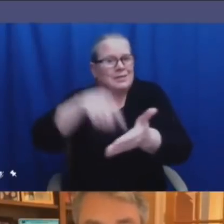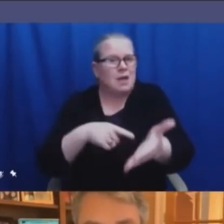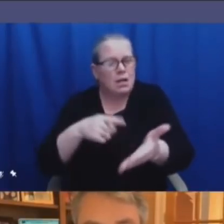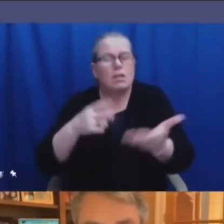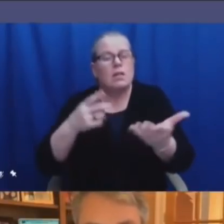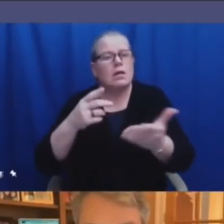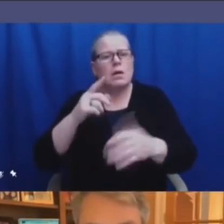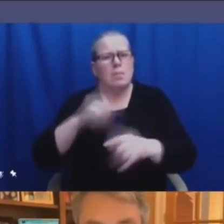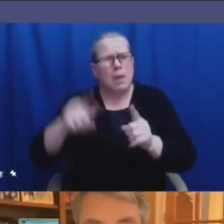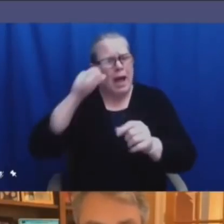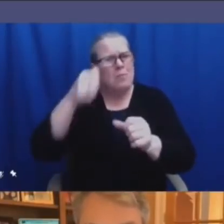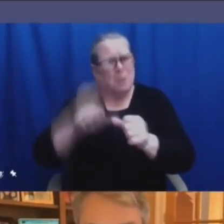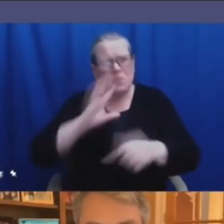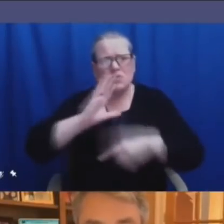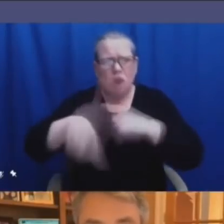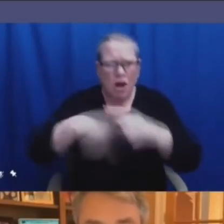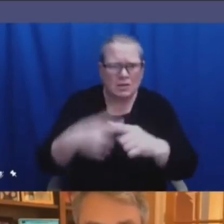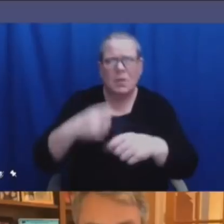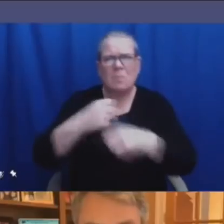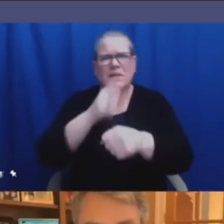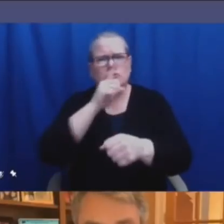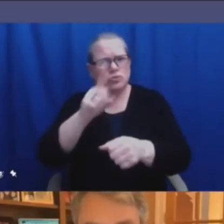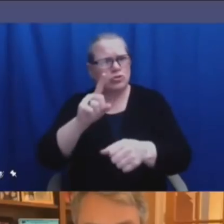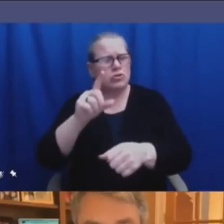run into that issue. So what happened?